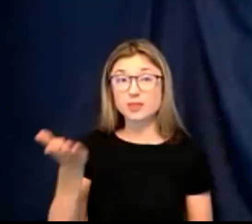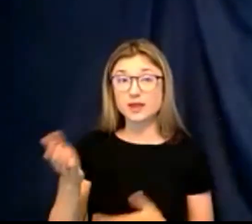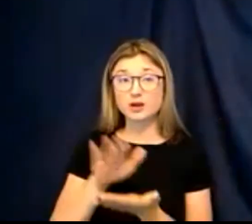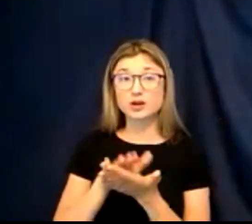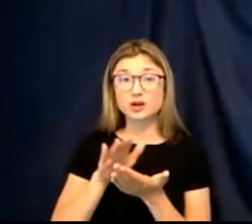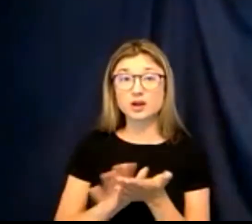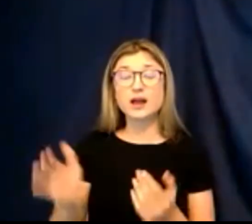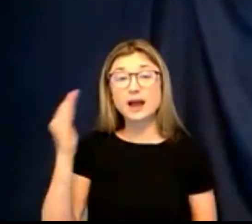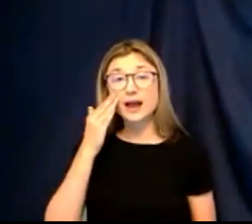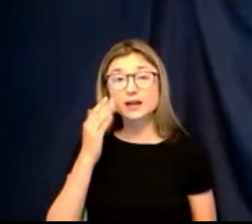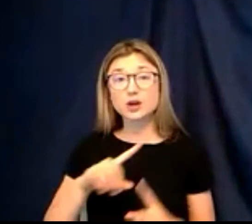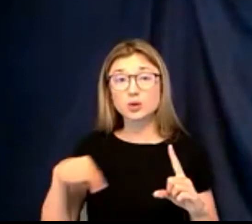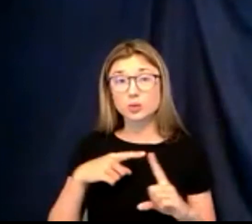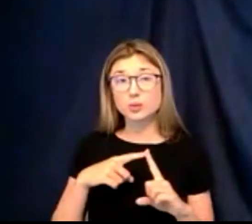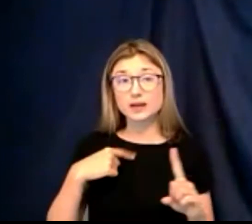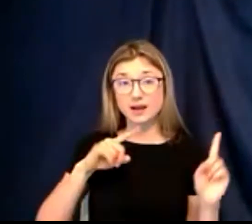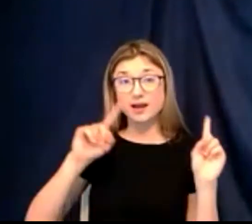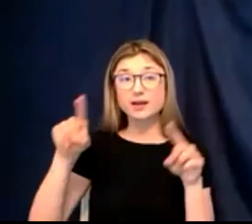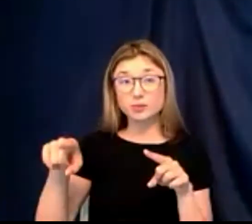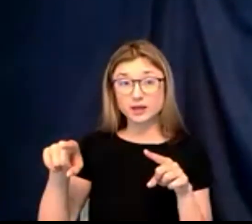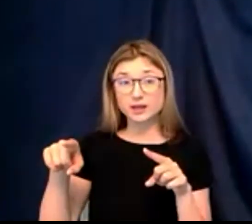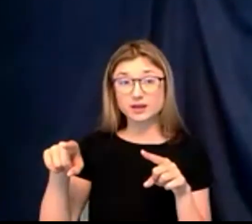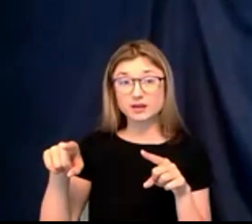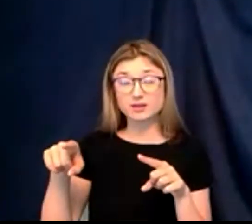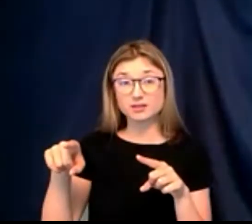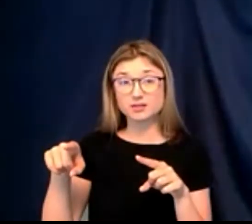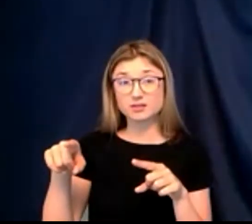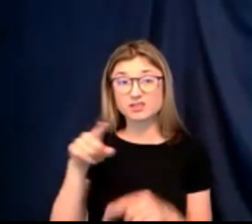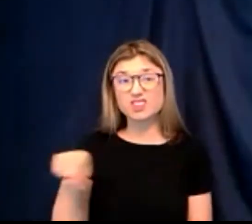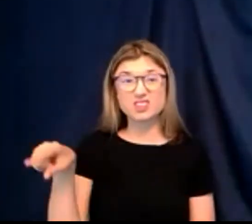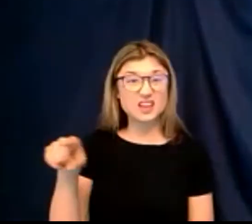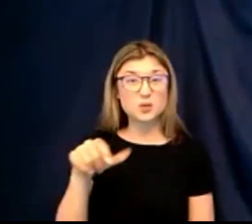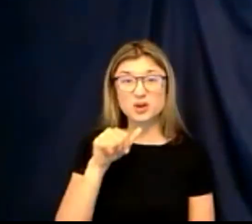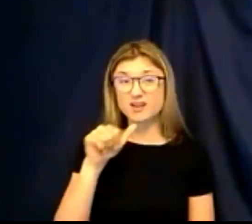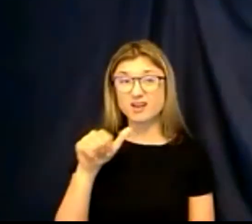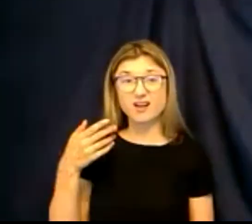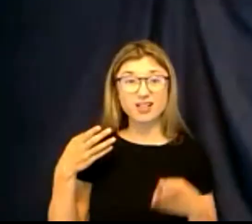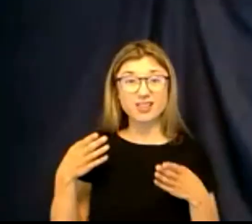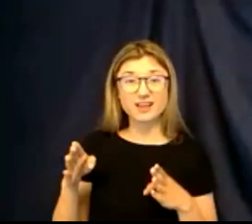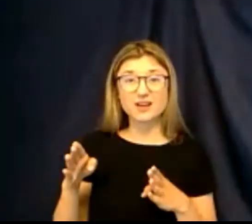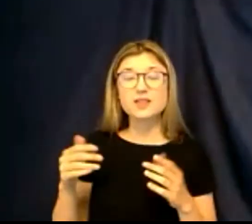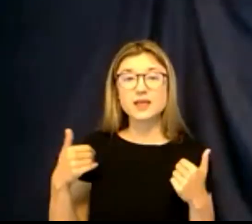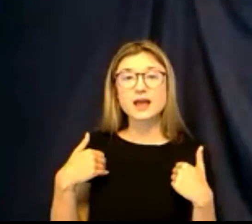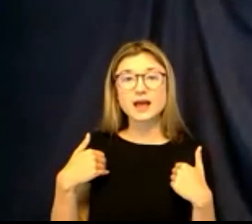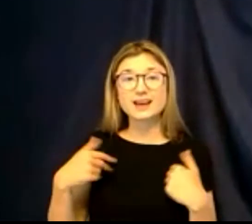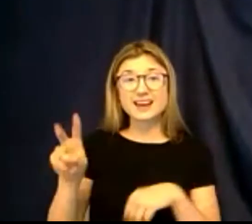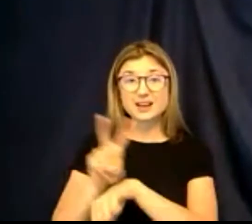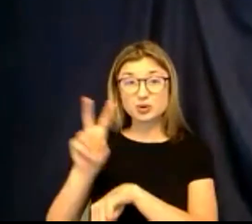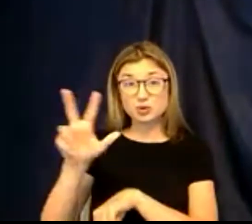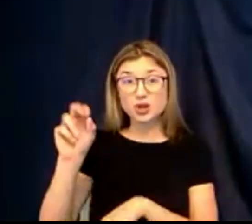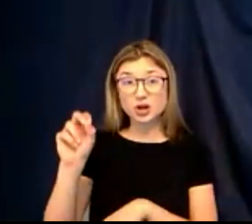I know when I attended, they were not allowing, like they had it at 2:30 in the